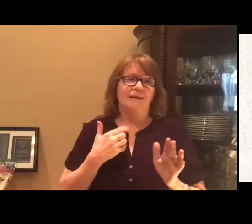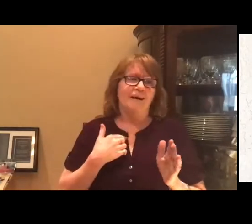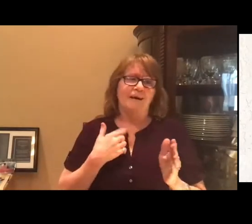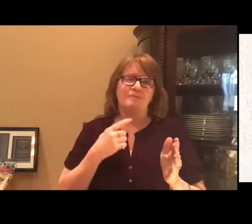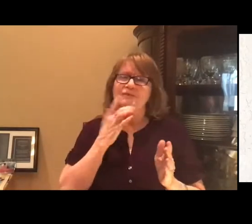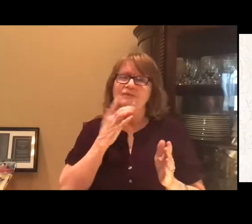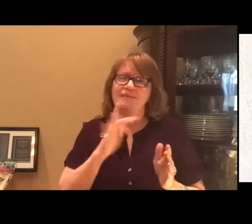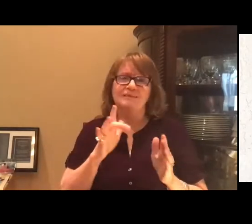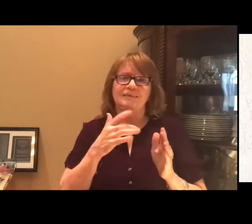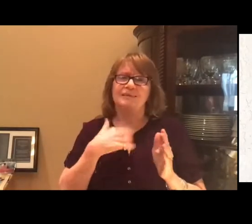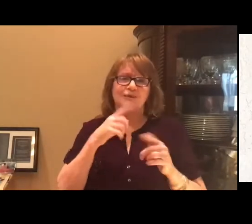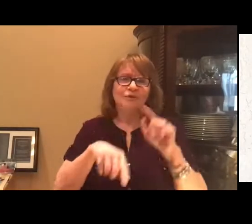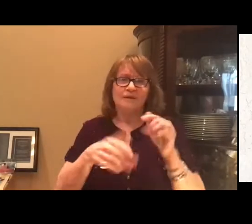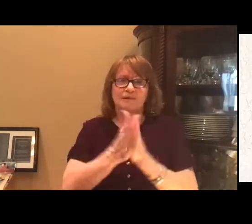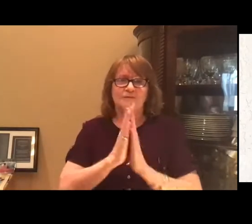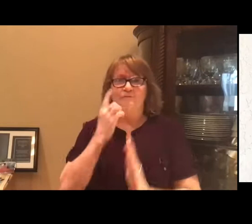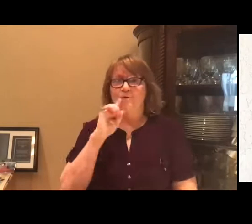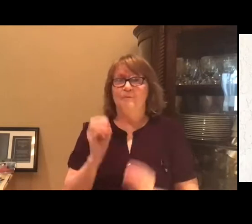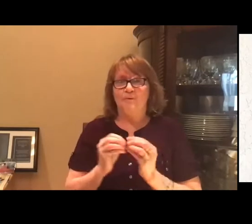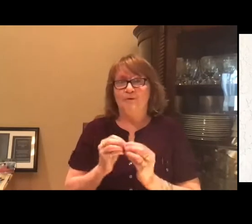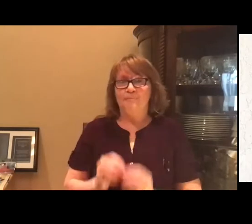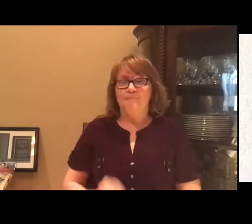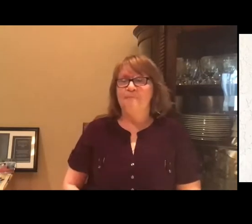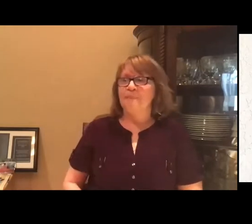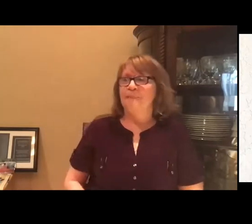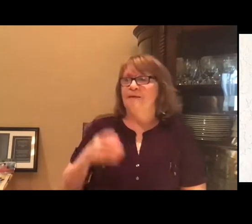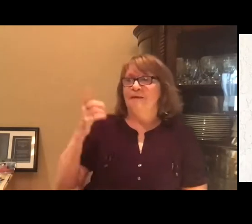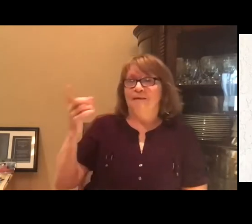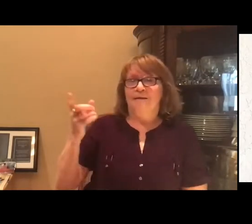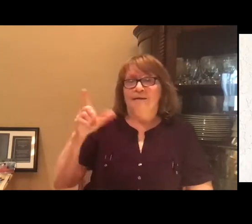It was so special. He was a special man,